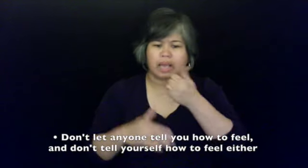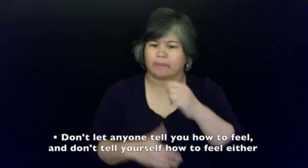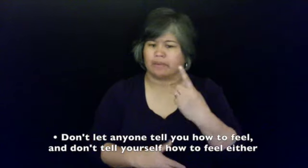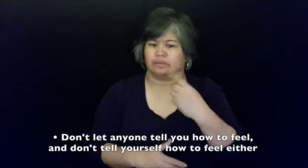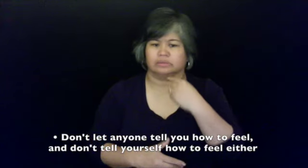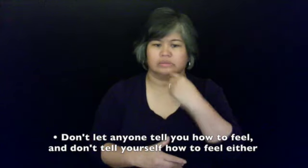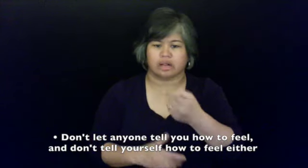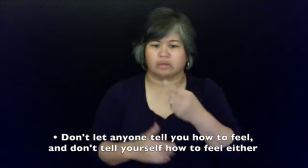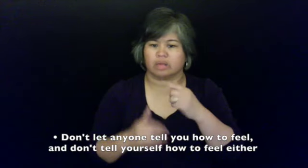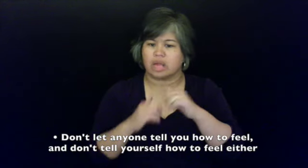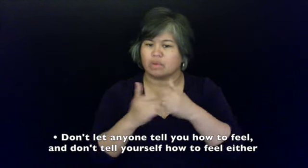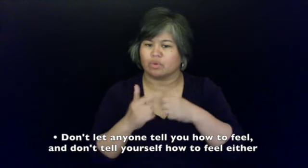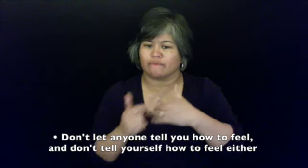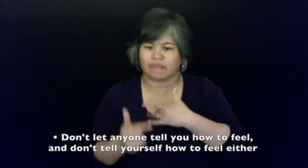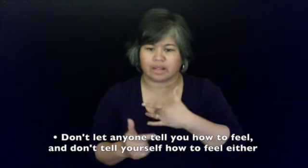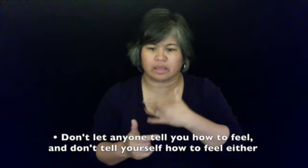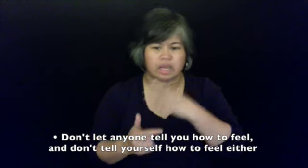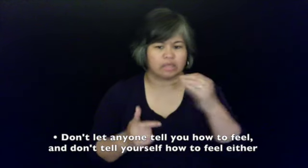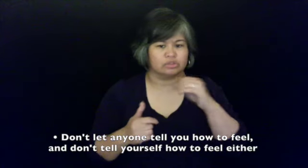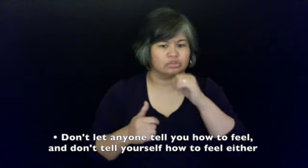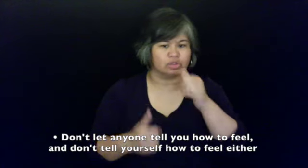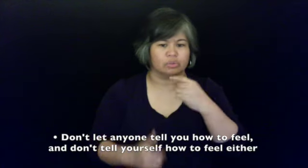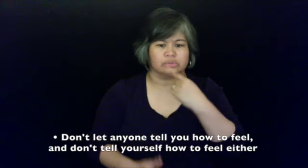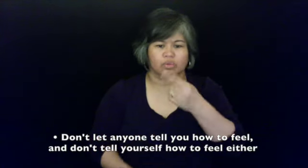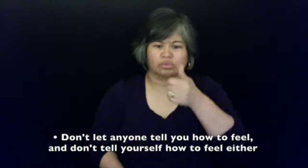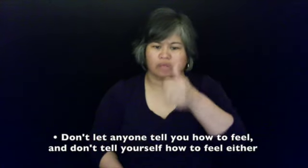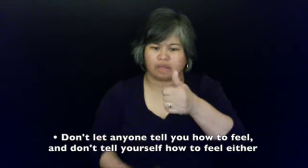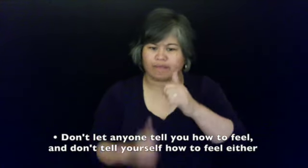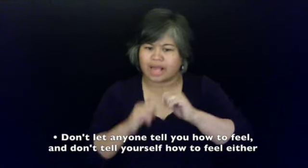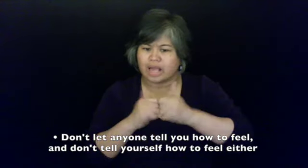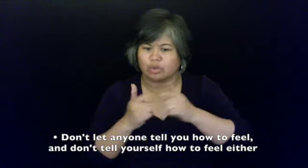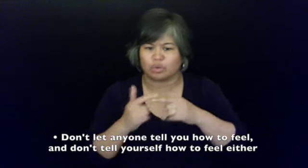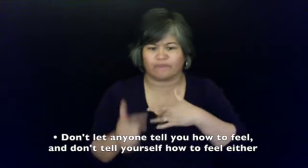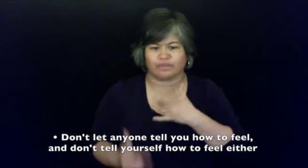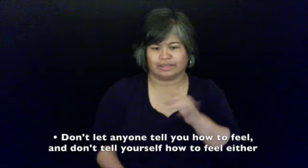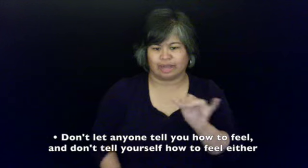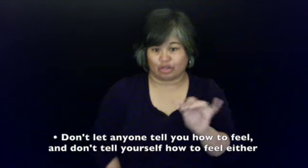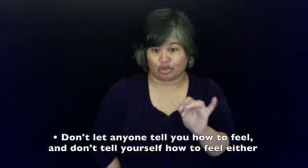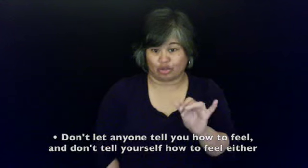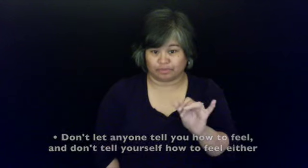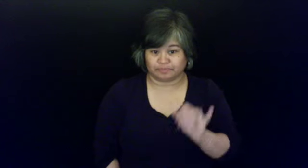don't let anyone tell you how to feel, and don't tell yourself how to feel either.